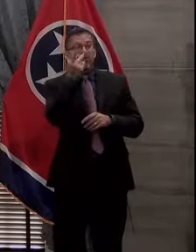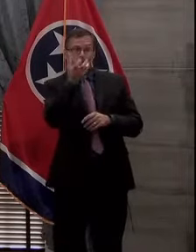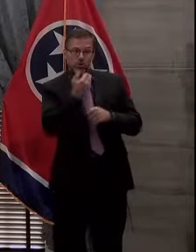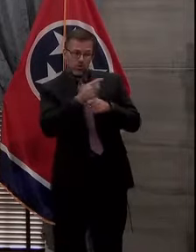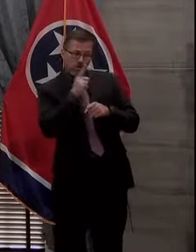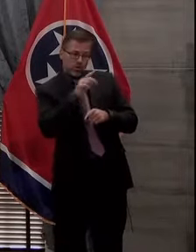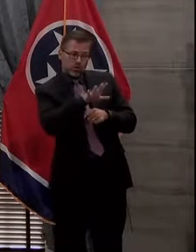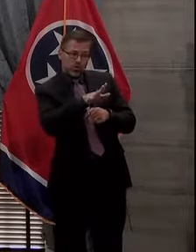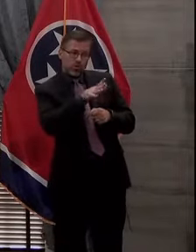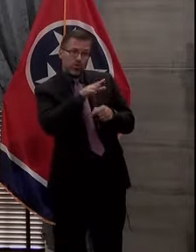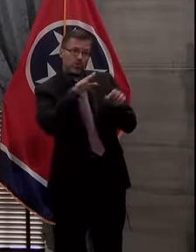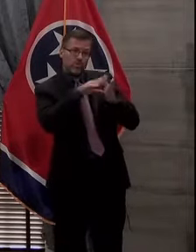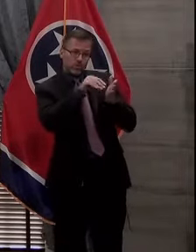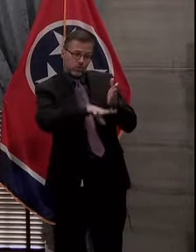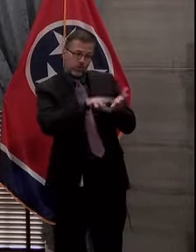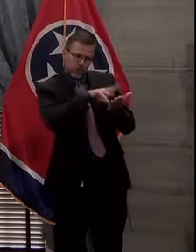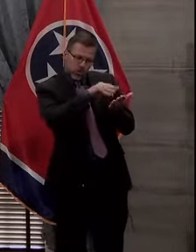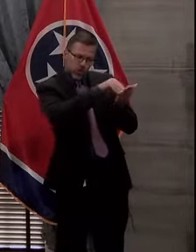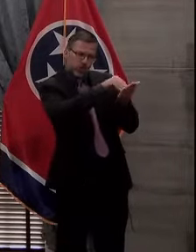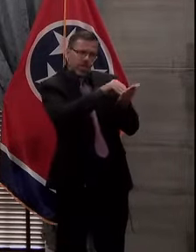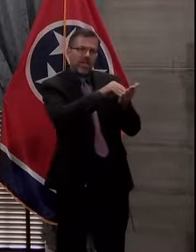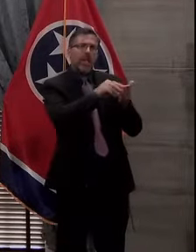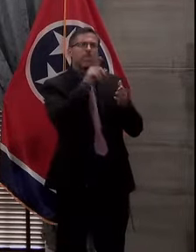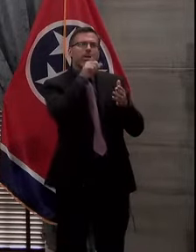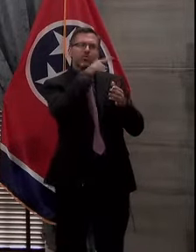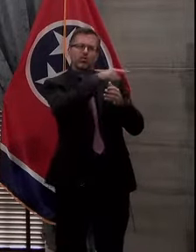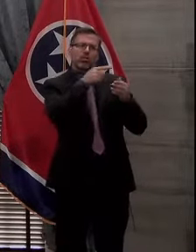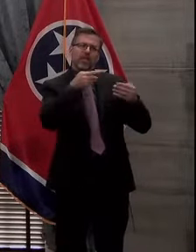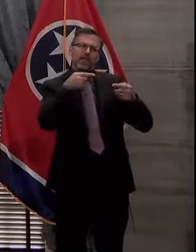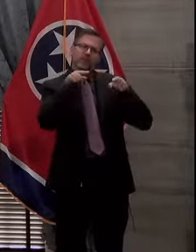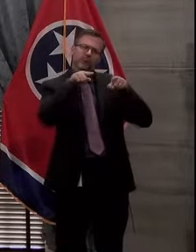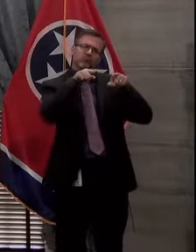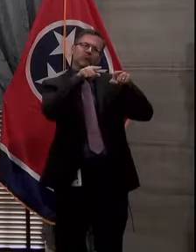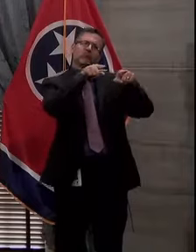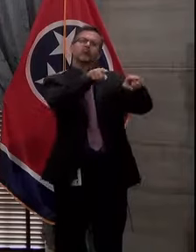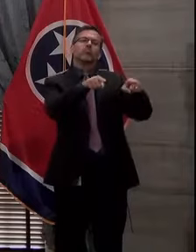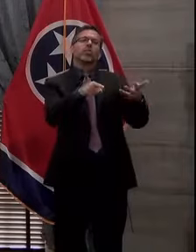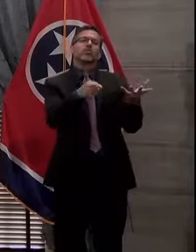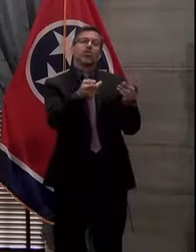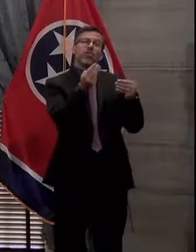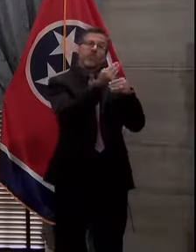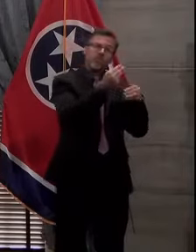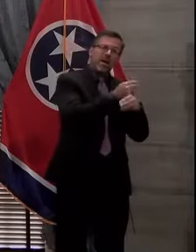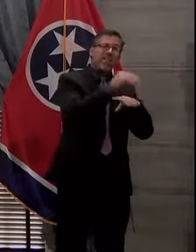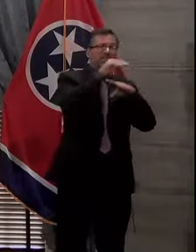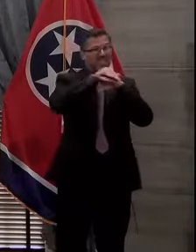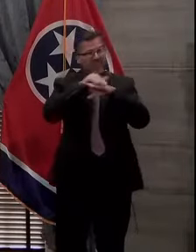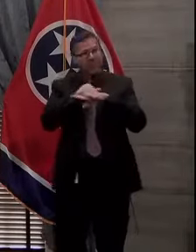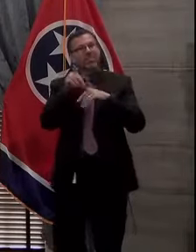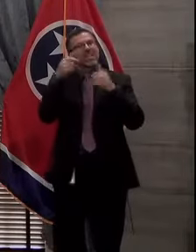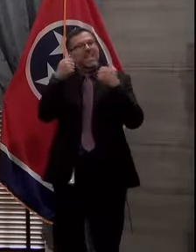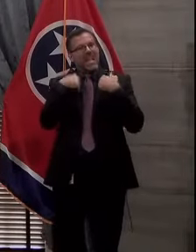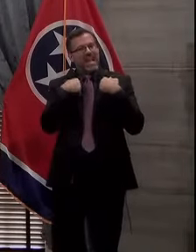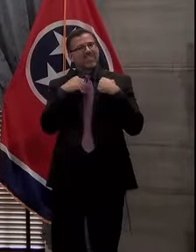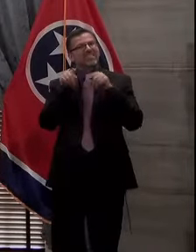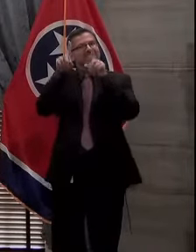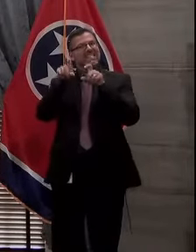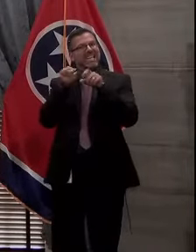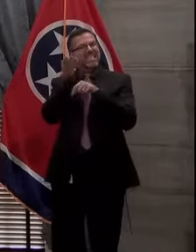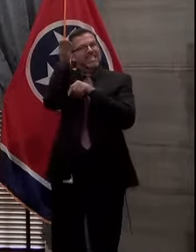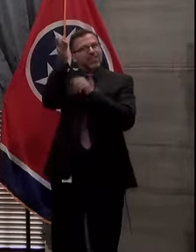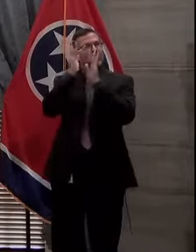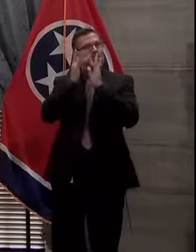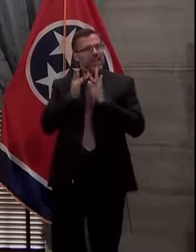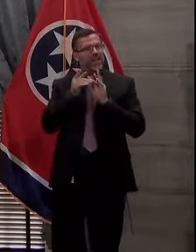at home, you can look up any standard and it will be able to, for math and English, connect to an actual assessment item to see how your child is